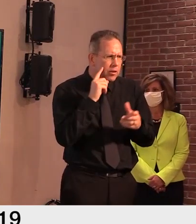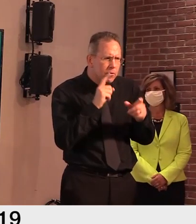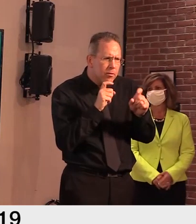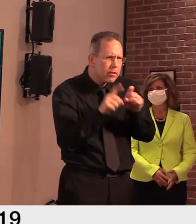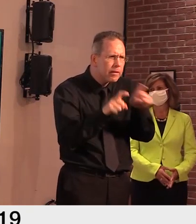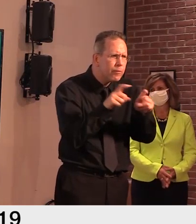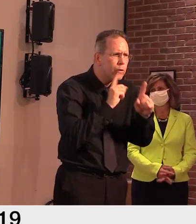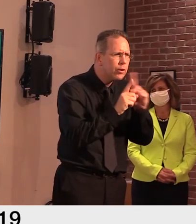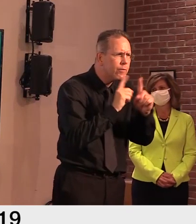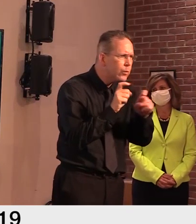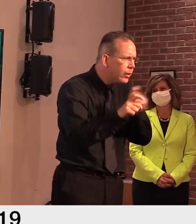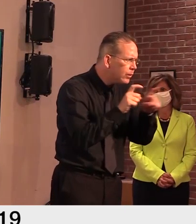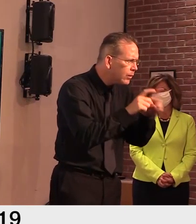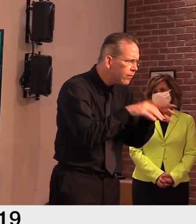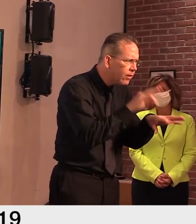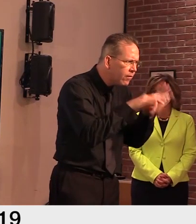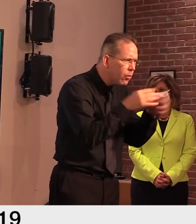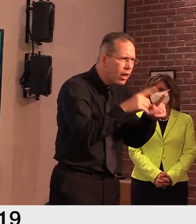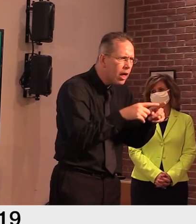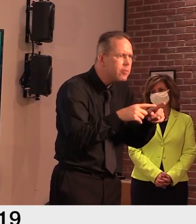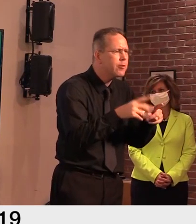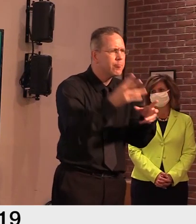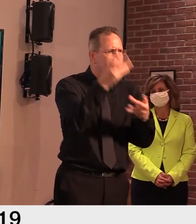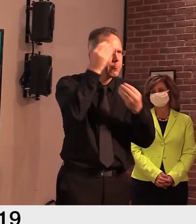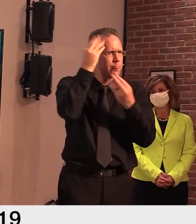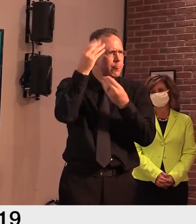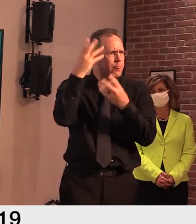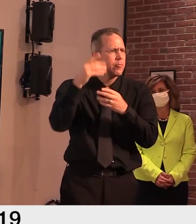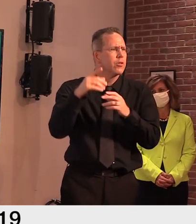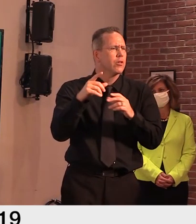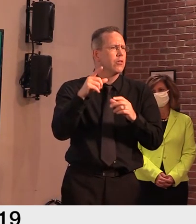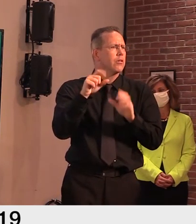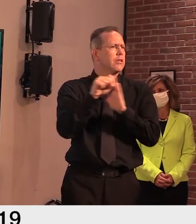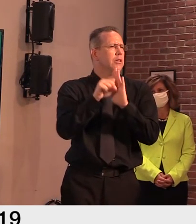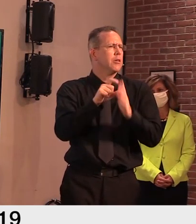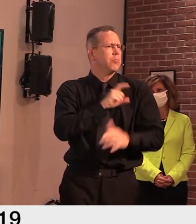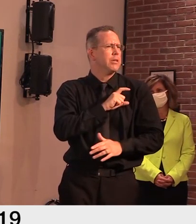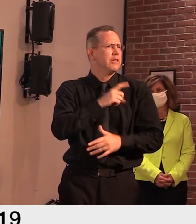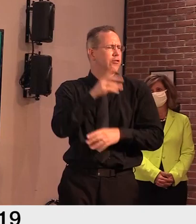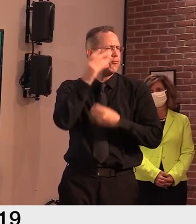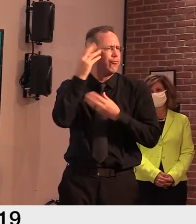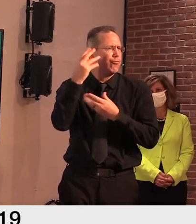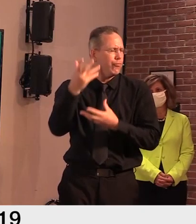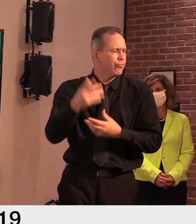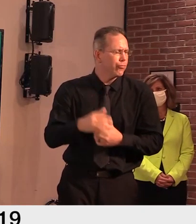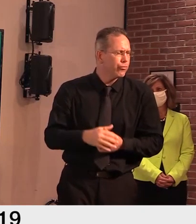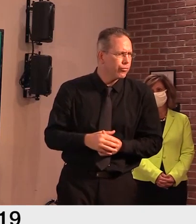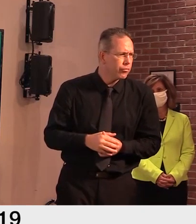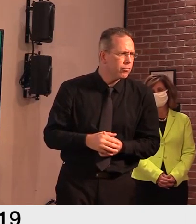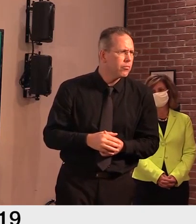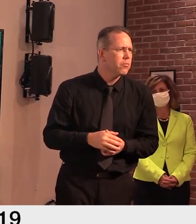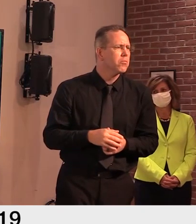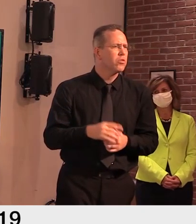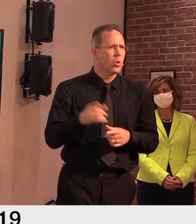individual, Joshua Ross, on administrative leave.